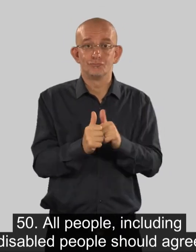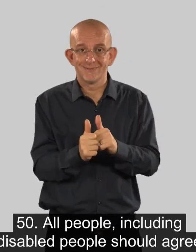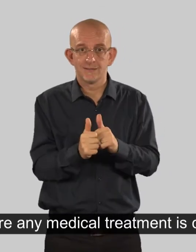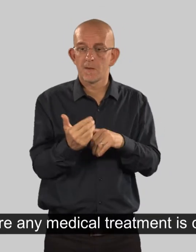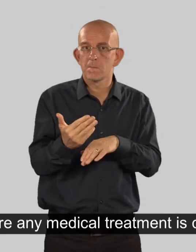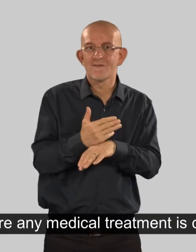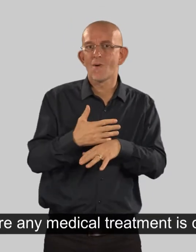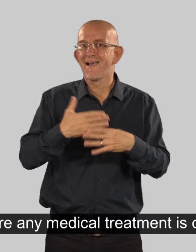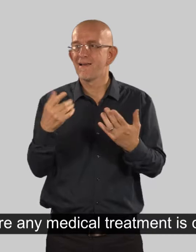done.